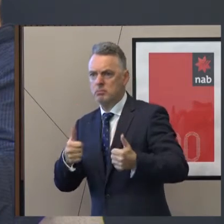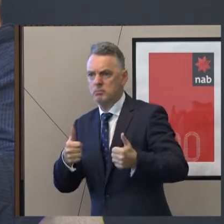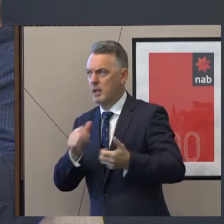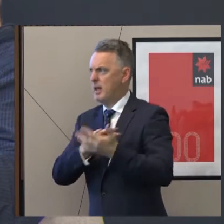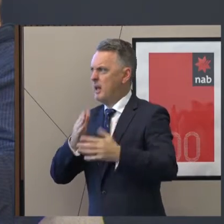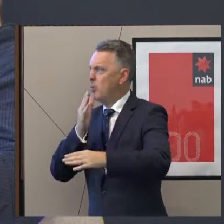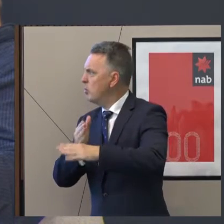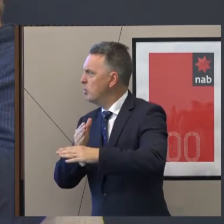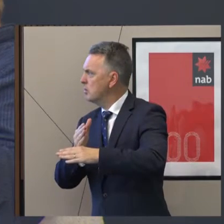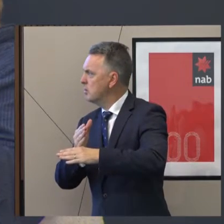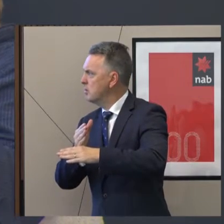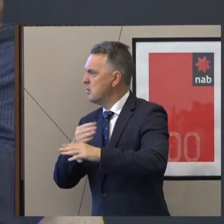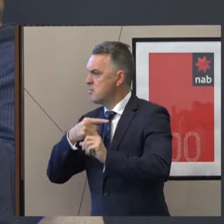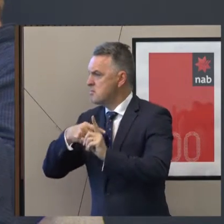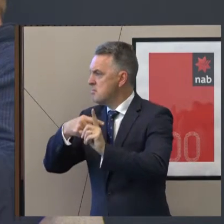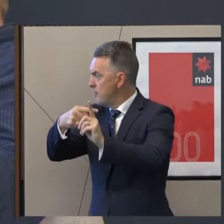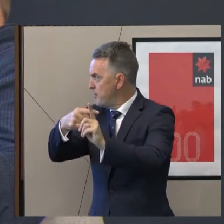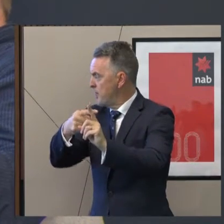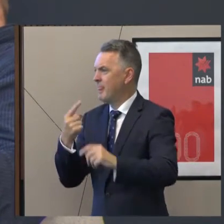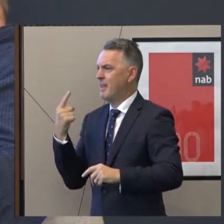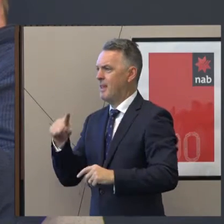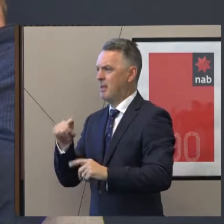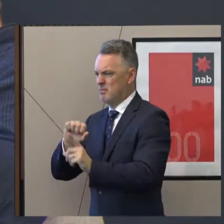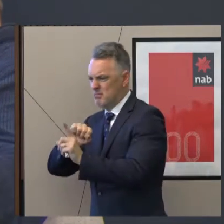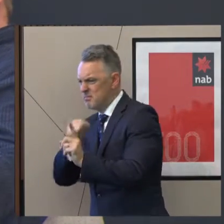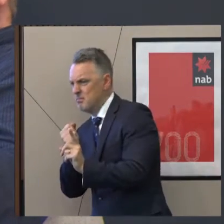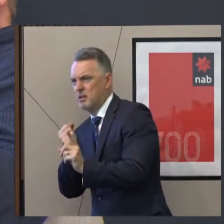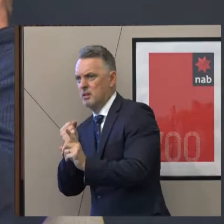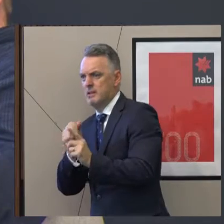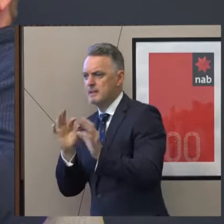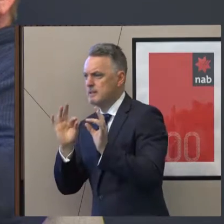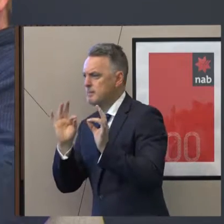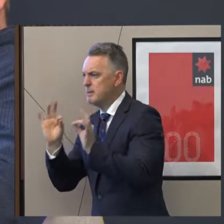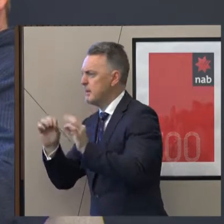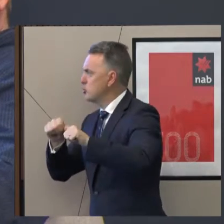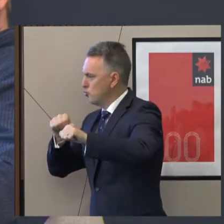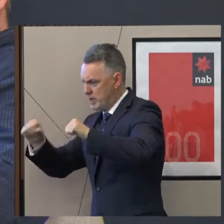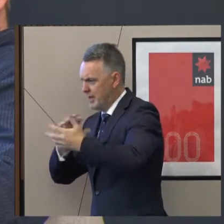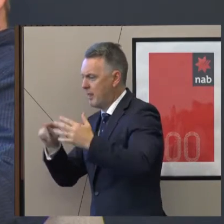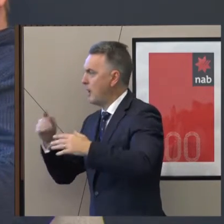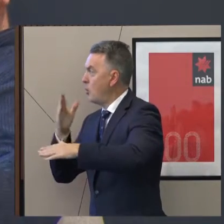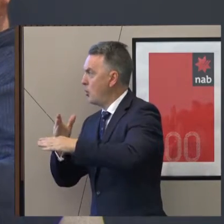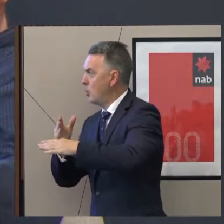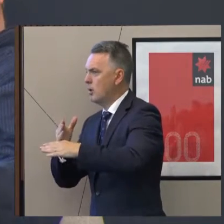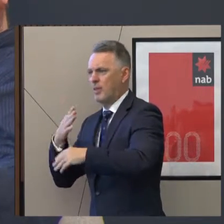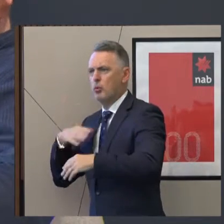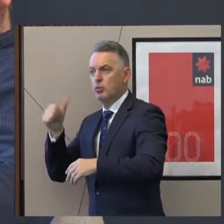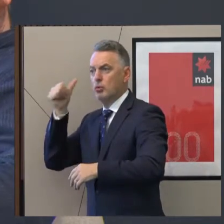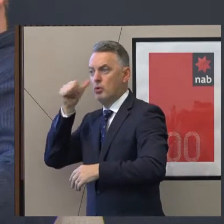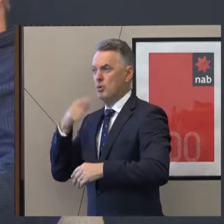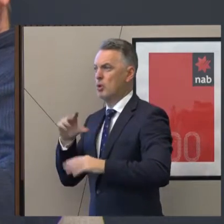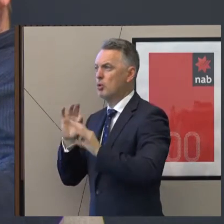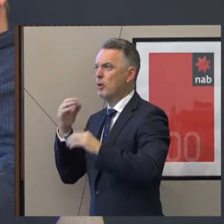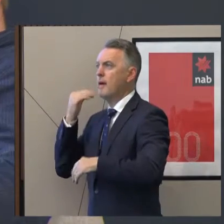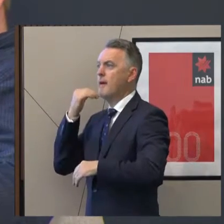works, and the circumstances in which particular strategies do work, because not everything